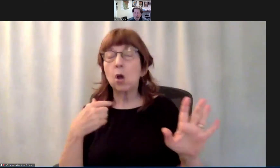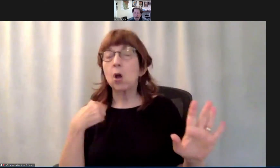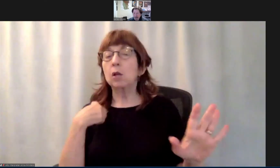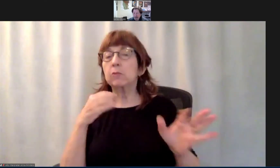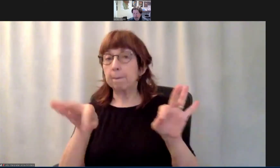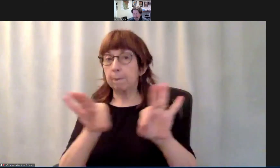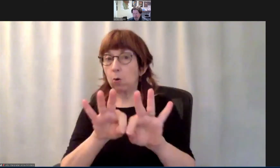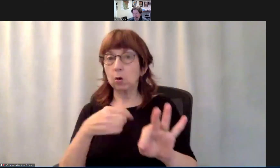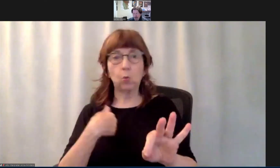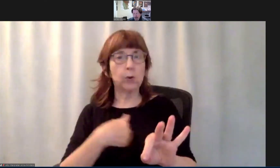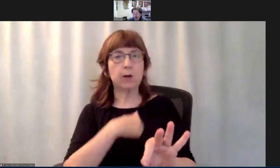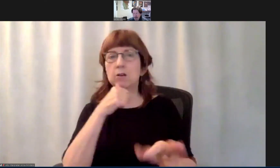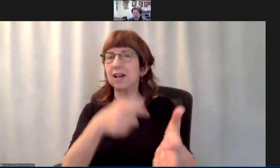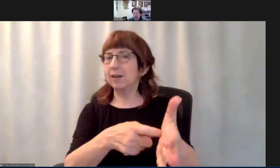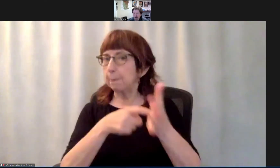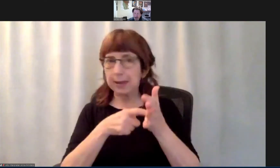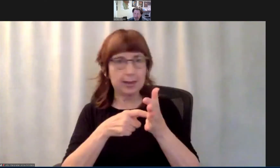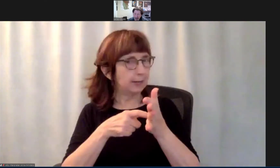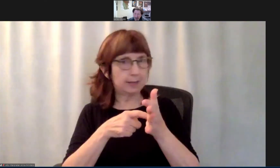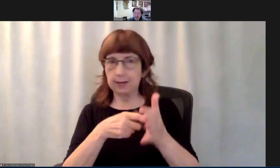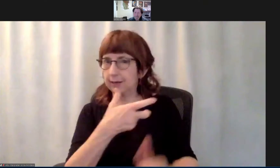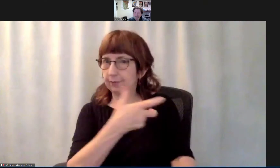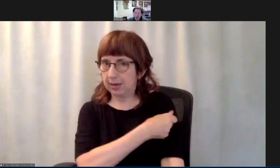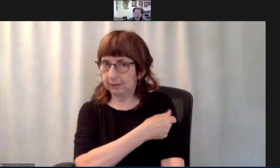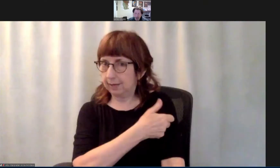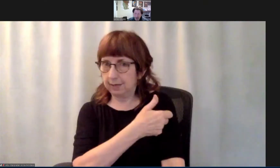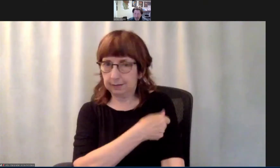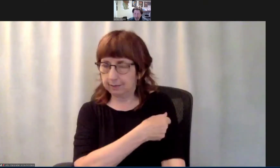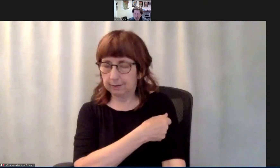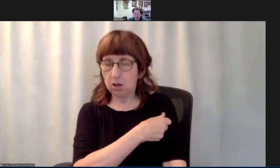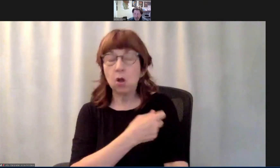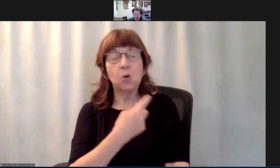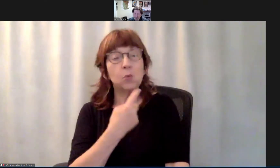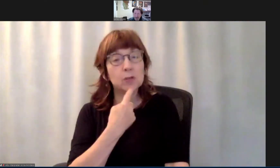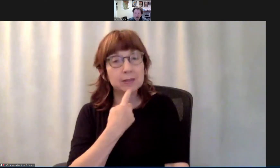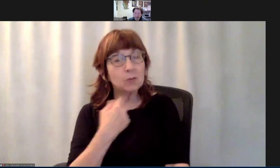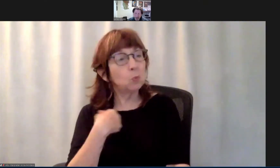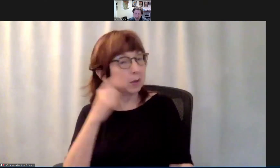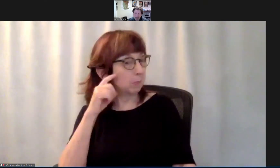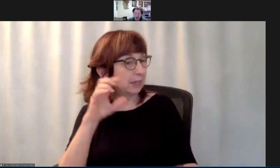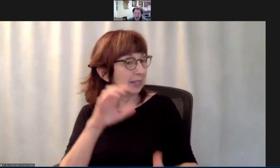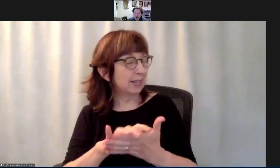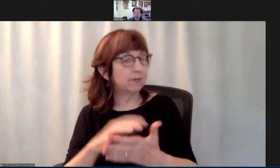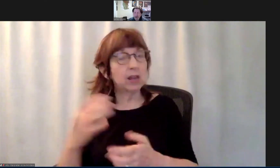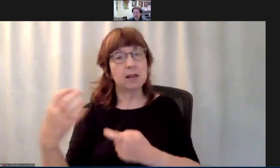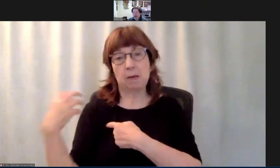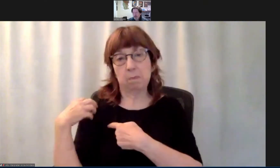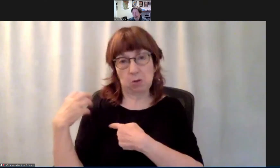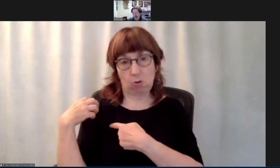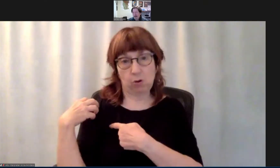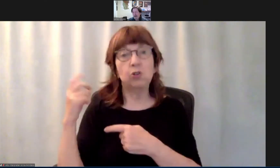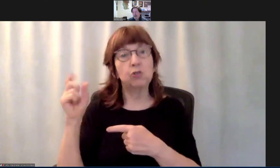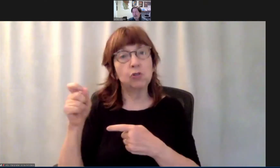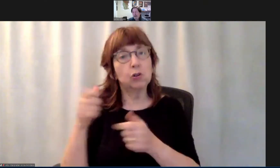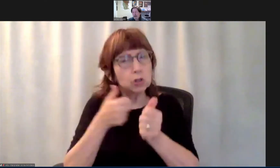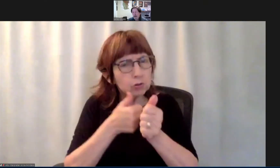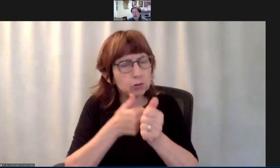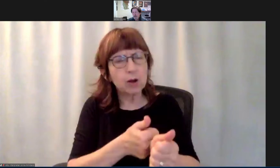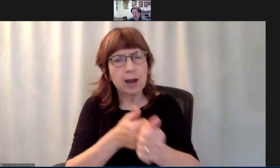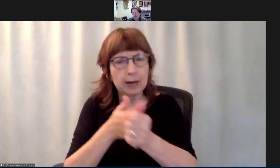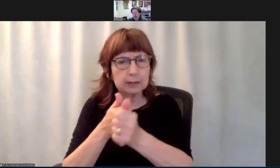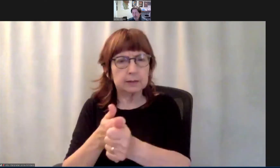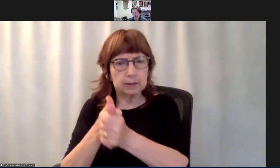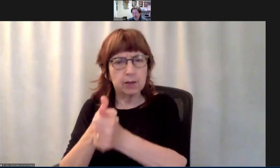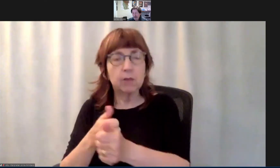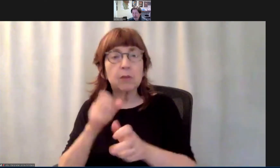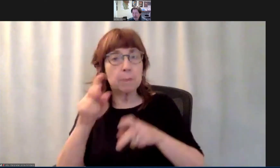not mandating vaccines as much as saying we believe that the employers should track